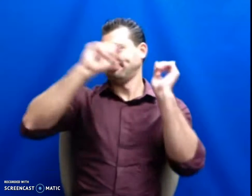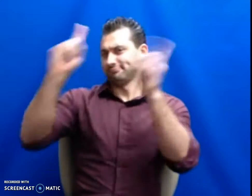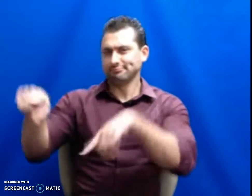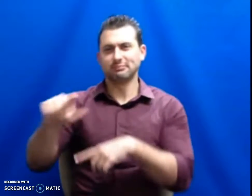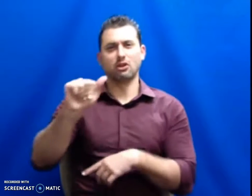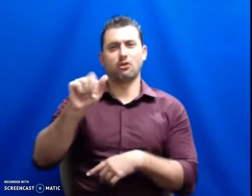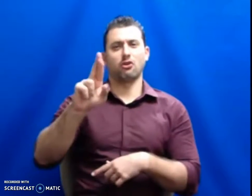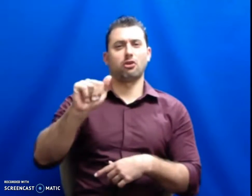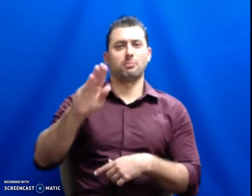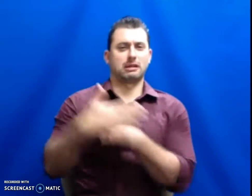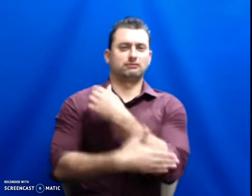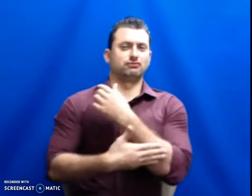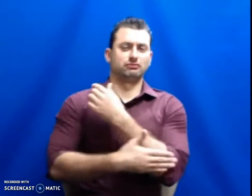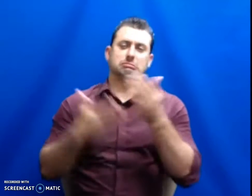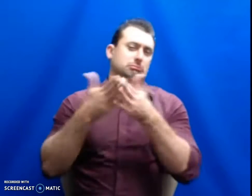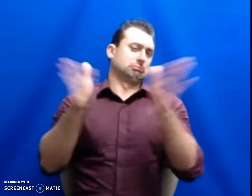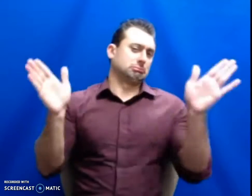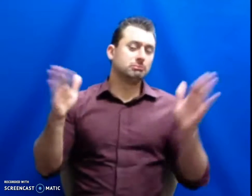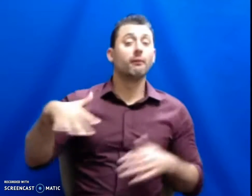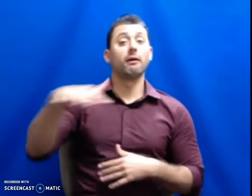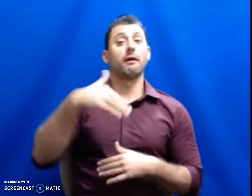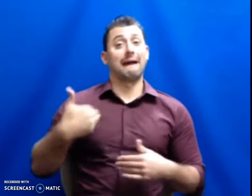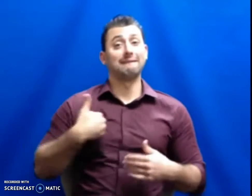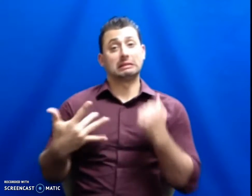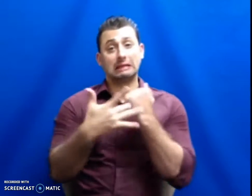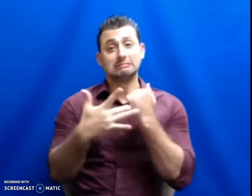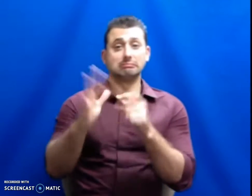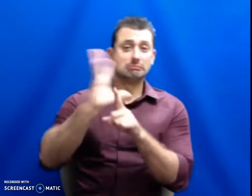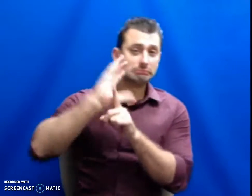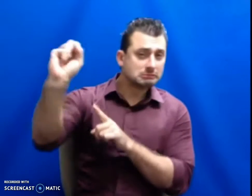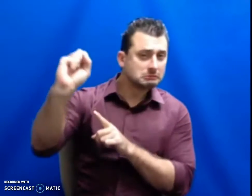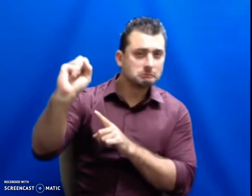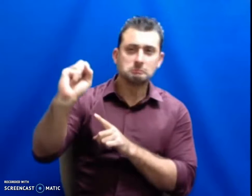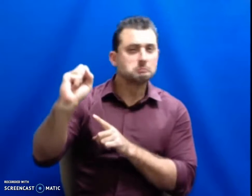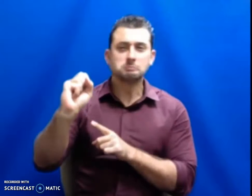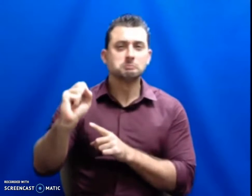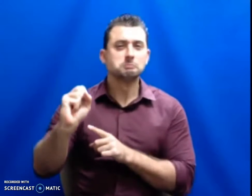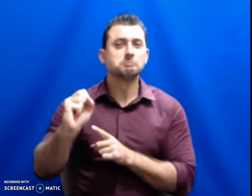So let's say a businessman goes to an Arab country and